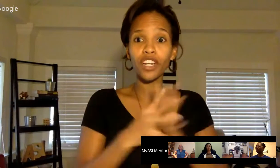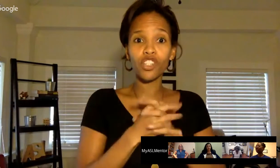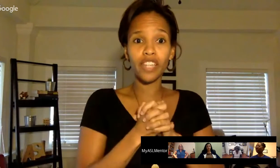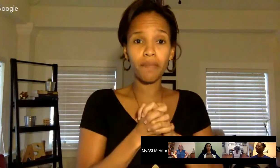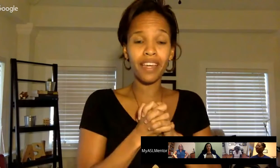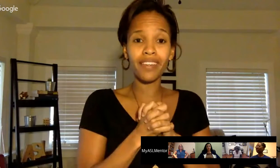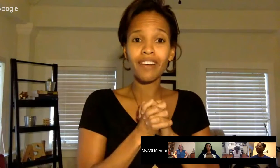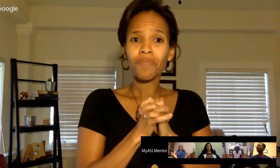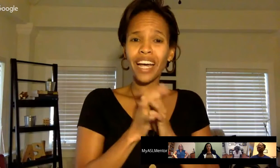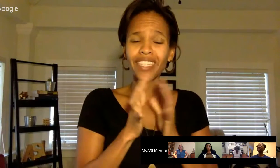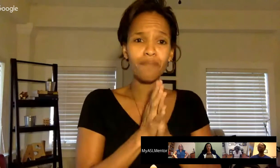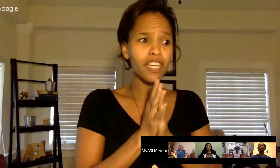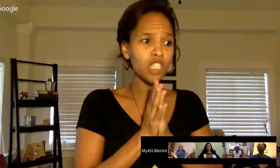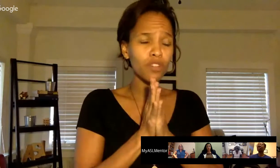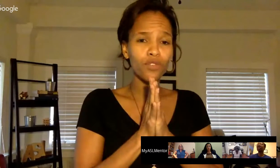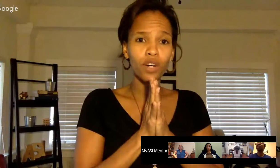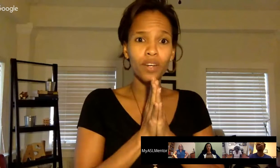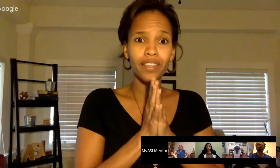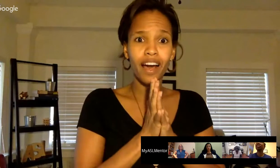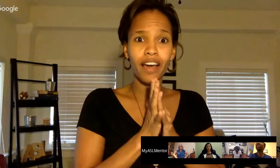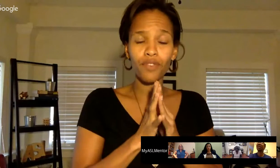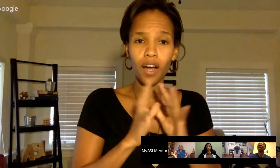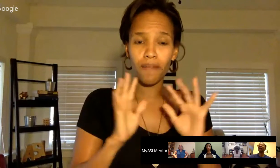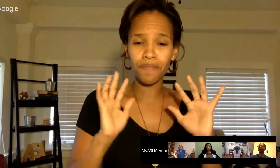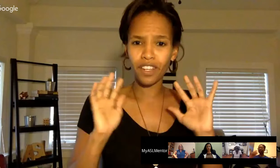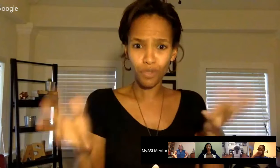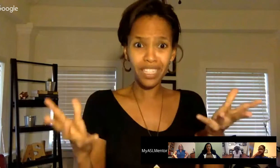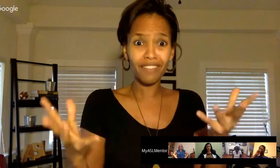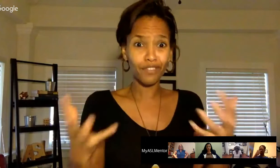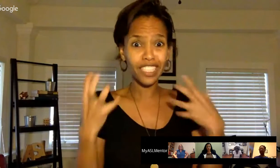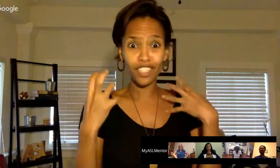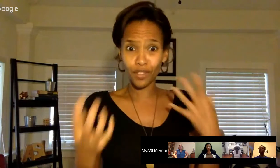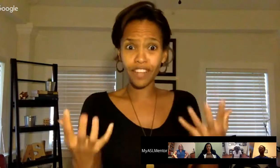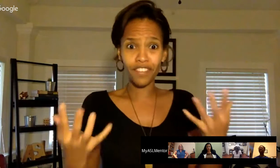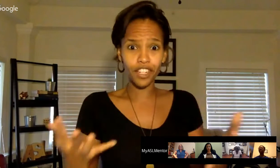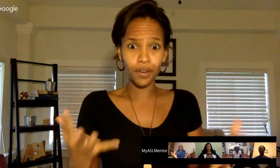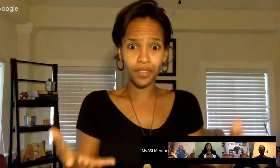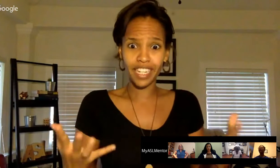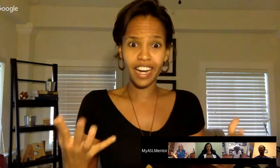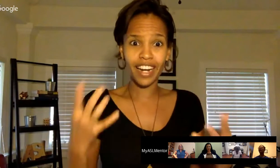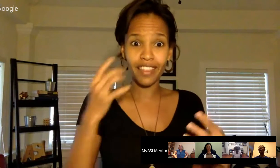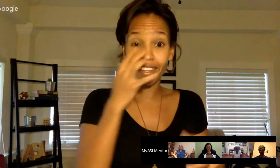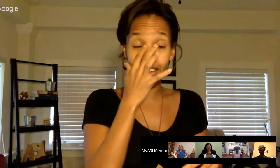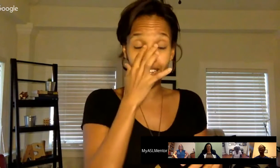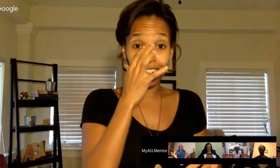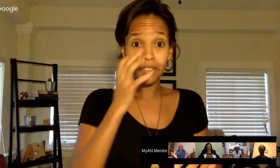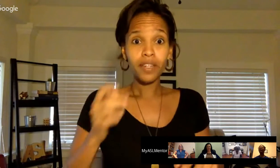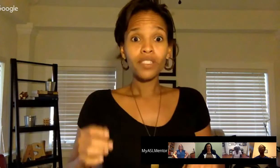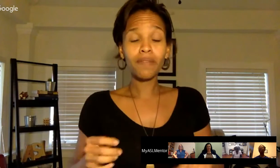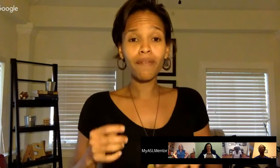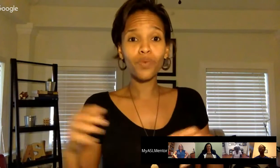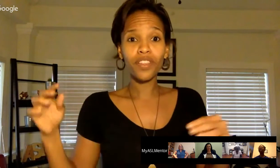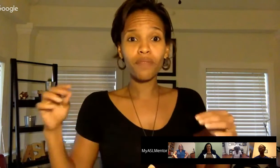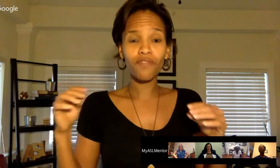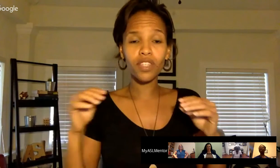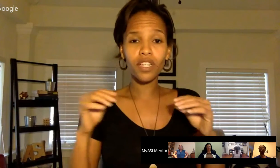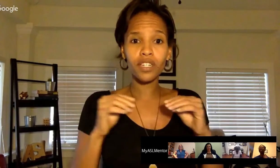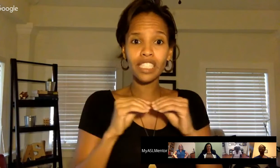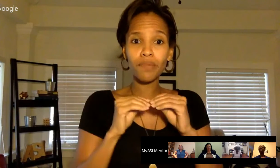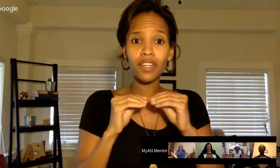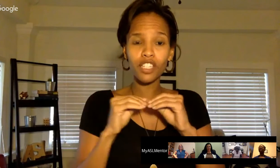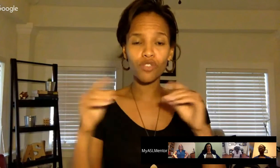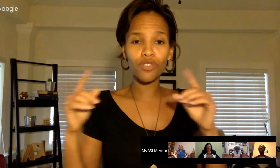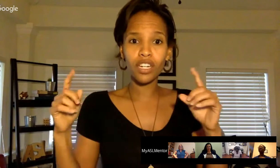few observations I made. As I mentioned before I went live, really, really great videos I got. I think that sometimes when